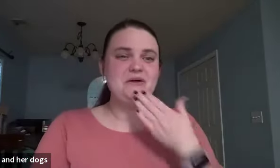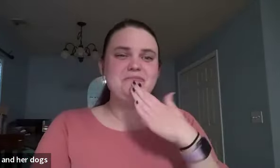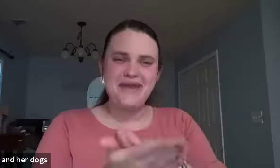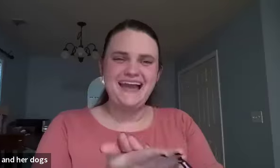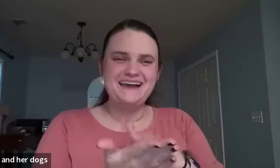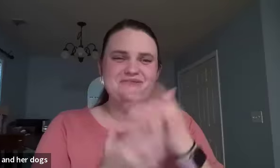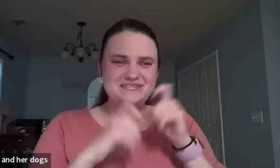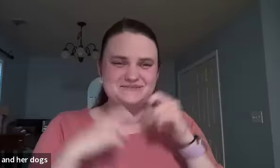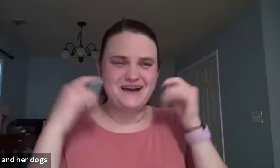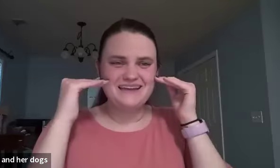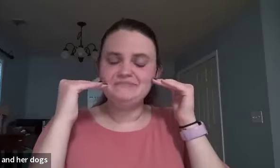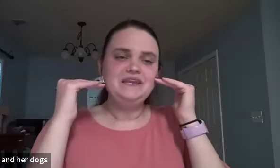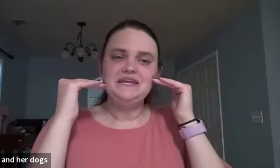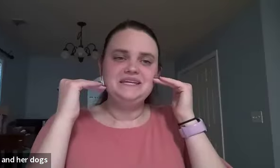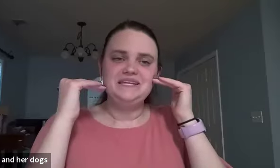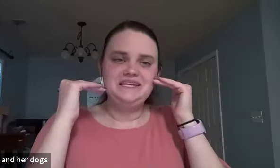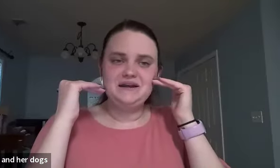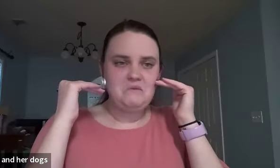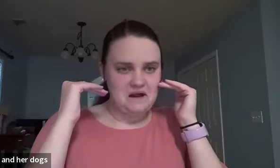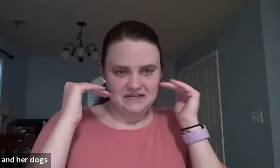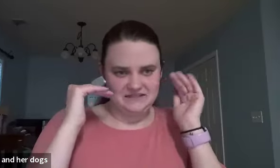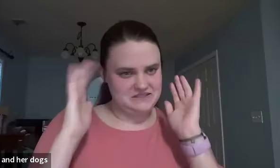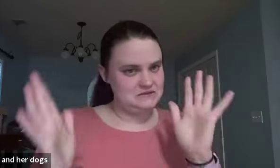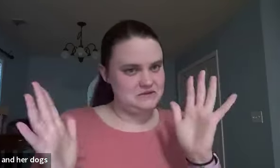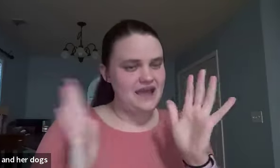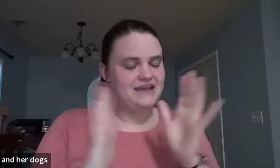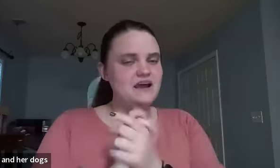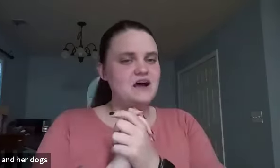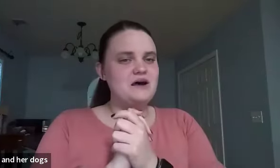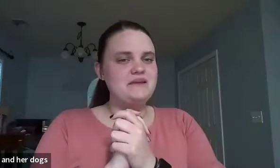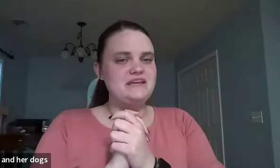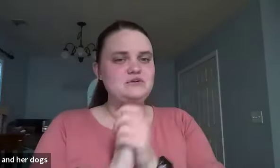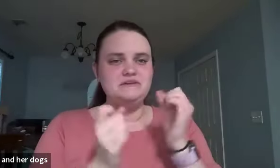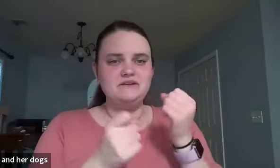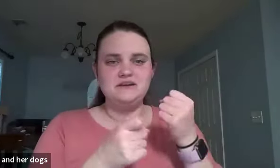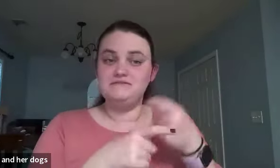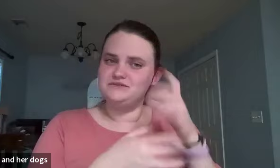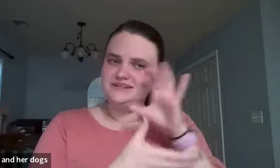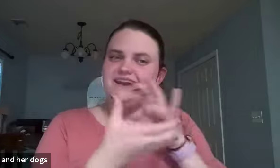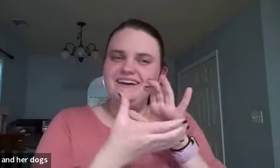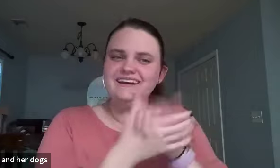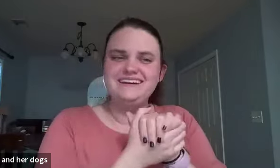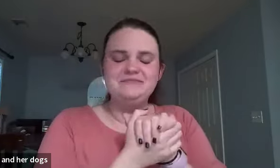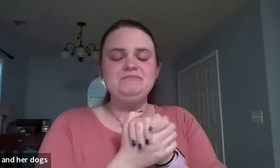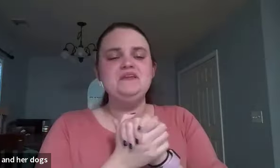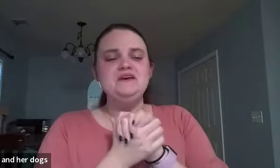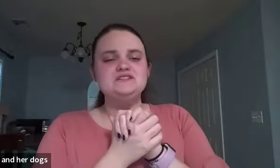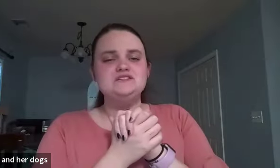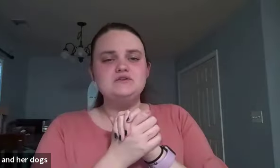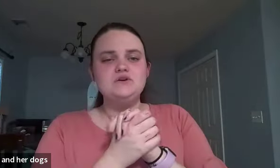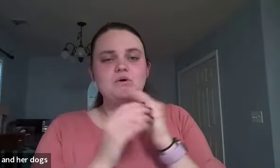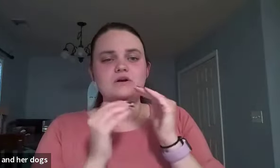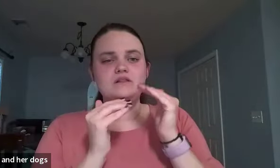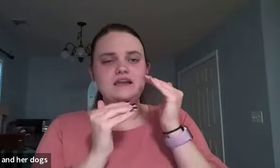you go bad with a smile, you don't want to do that. It'll be very confusing. So, or like